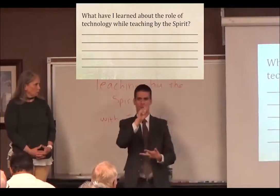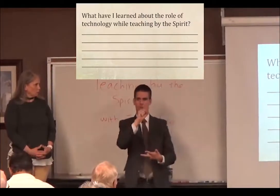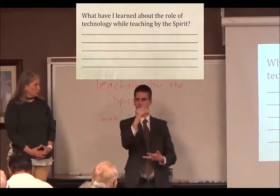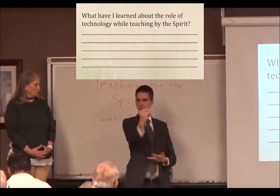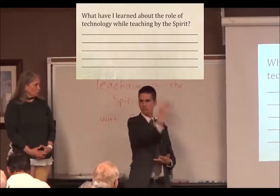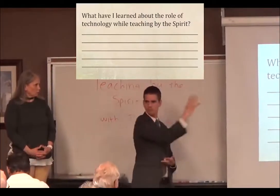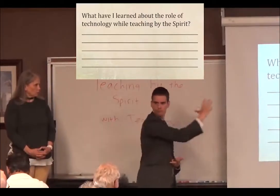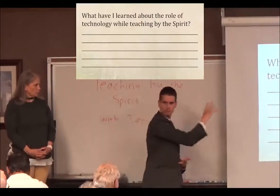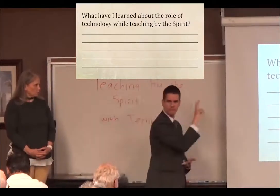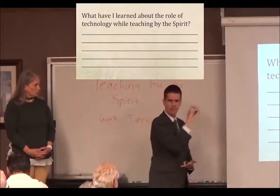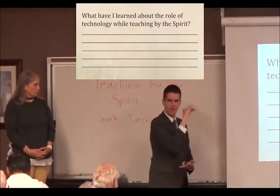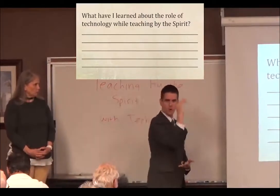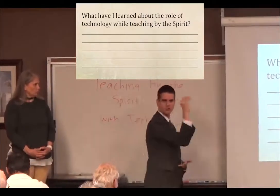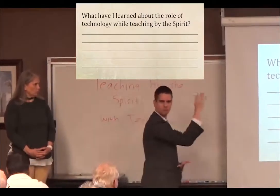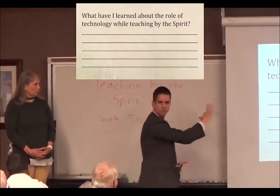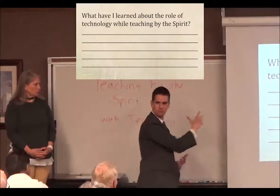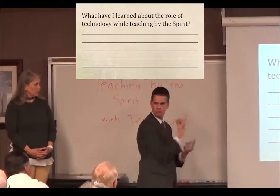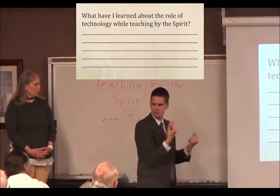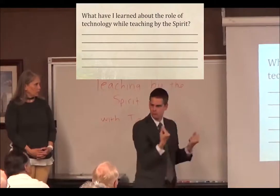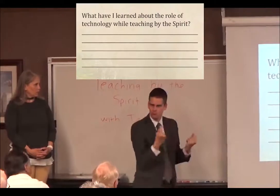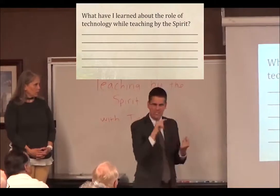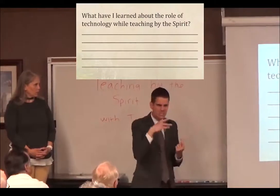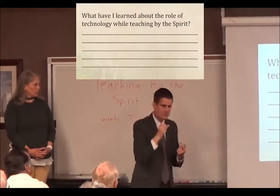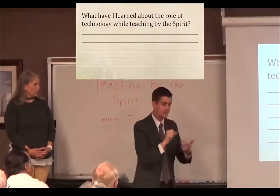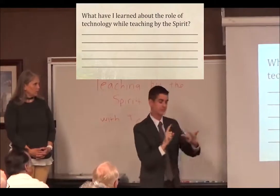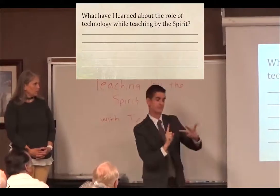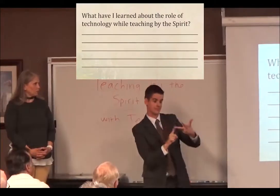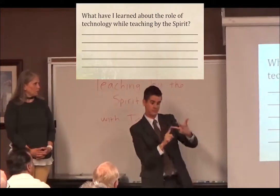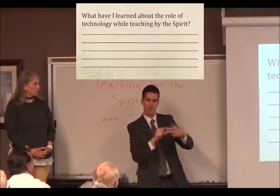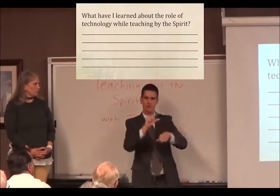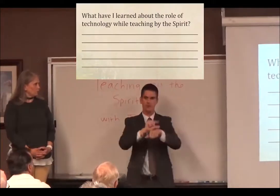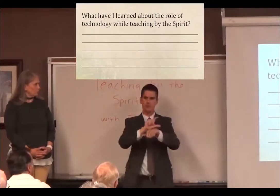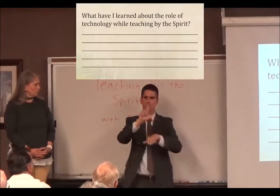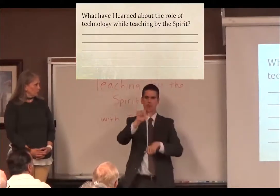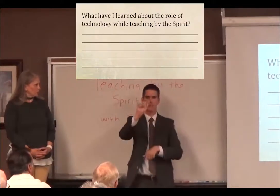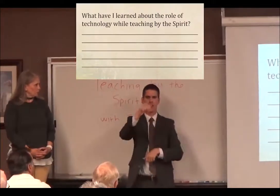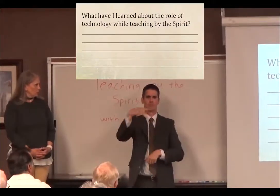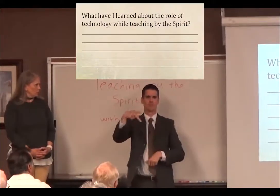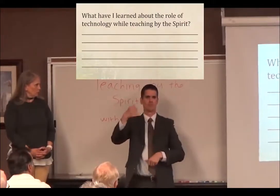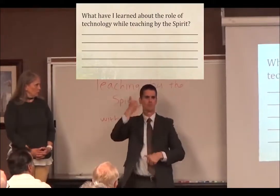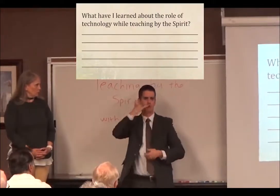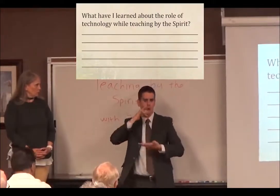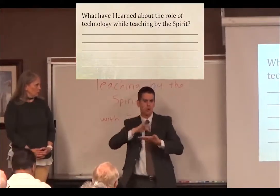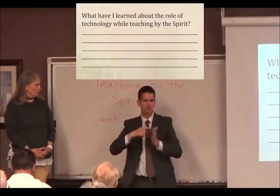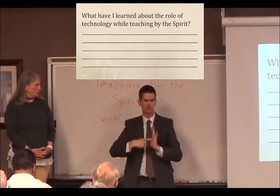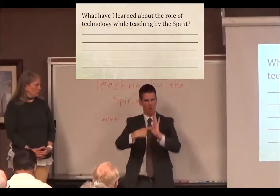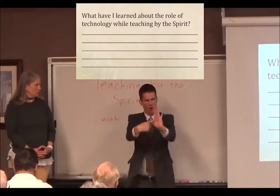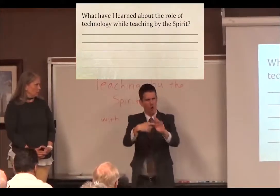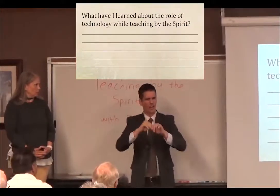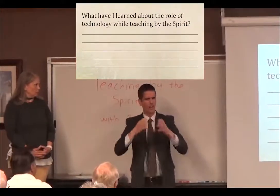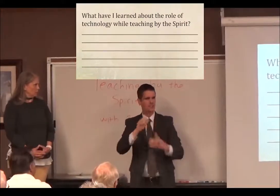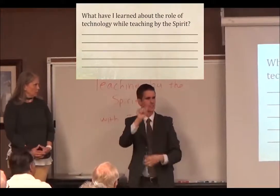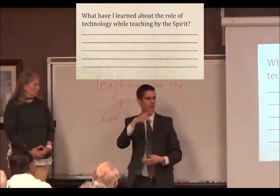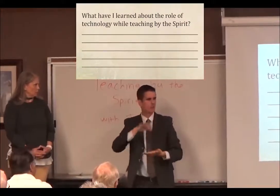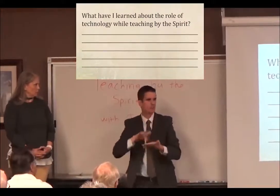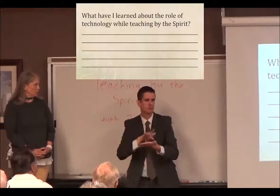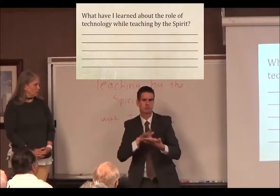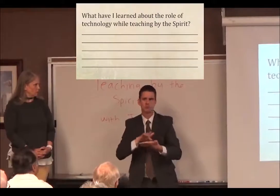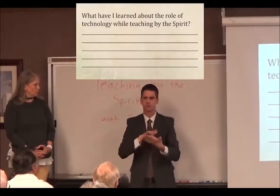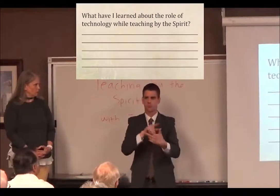second topic now and talk about videos. And then we're going to talk about the Gospel Library app, because I want to show you a little bit